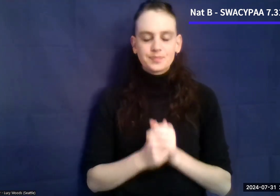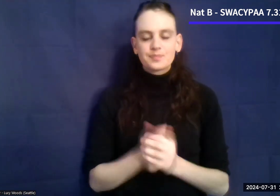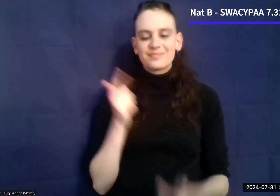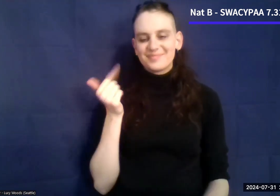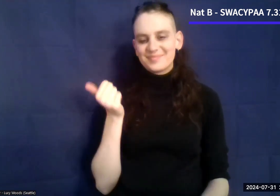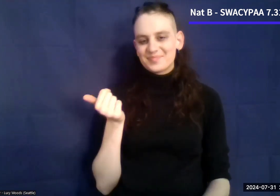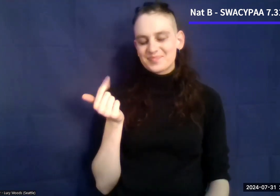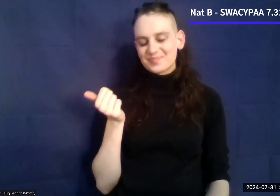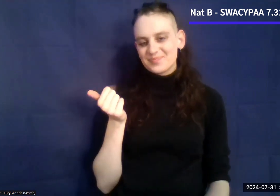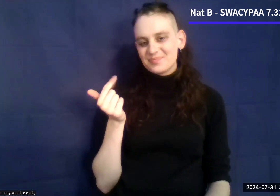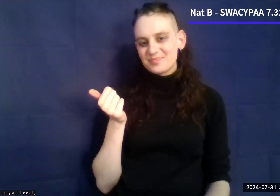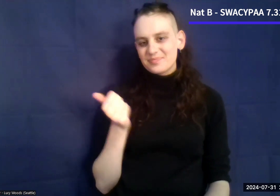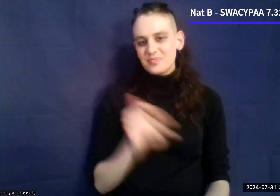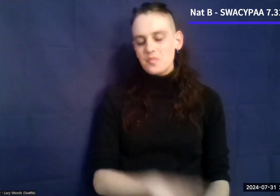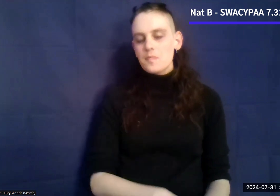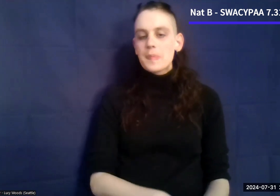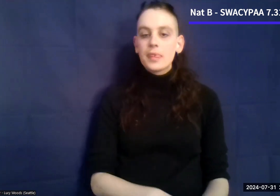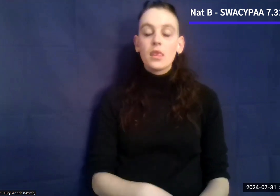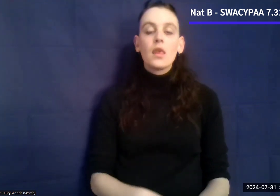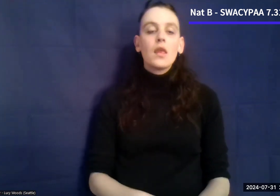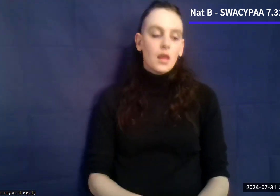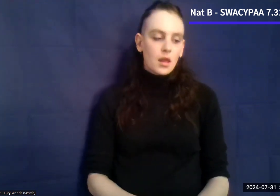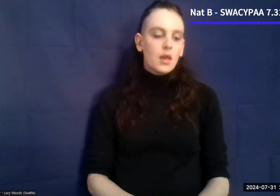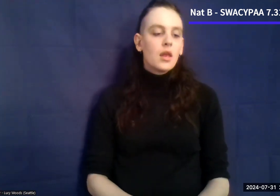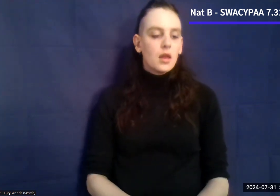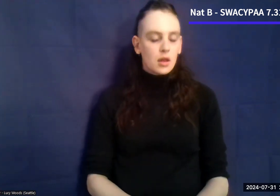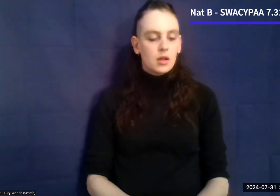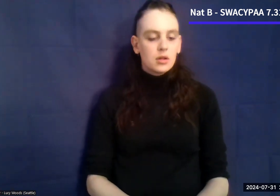But yeah, so